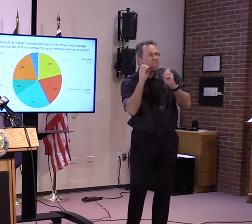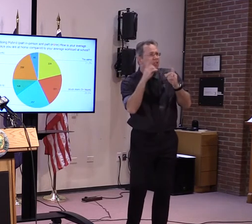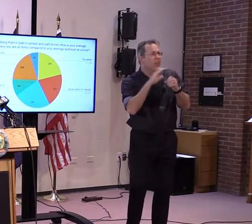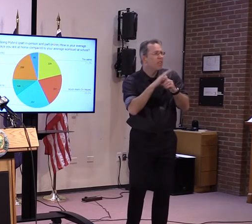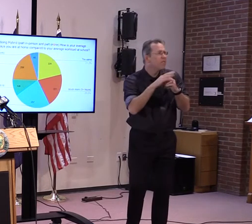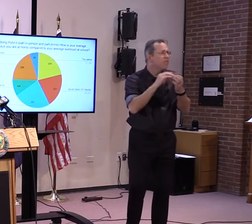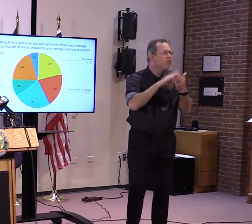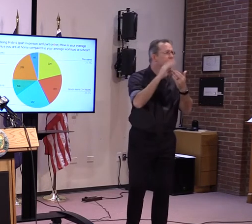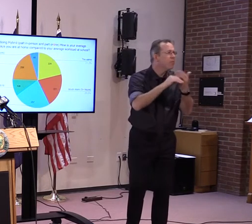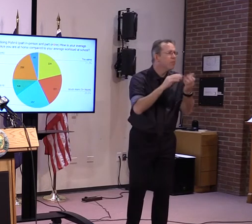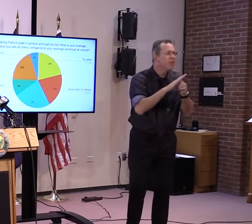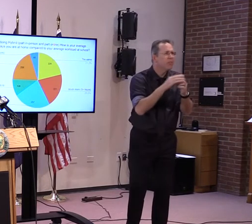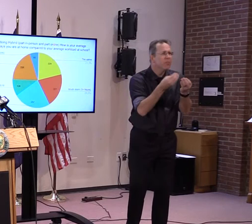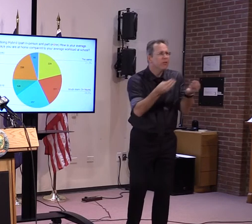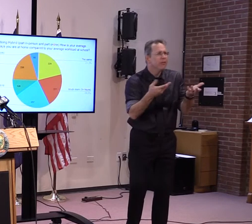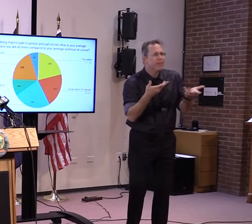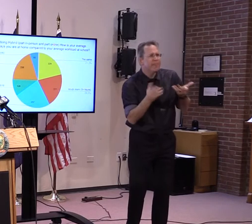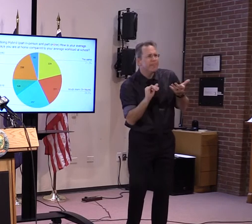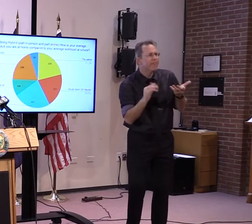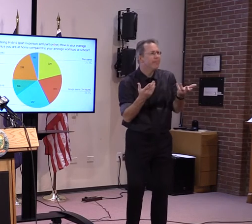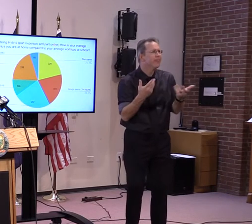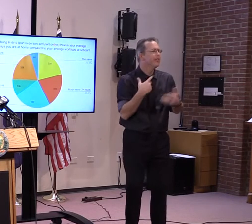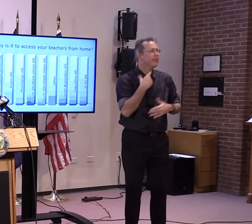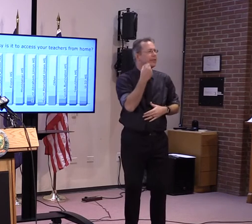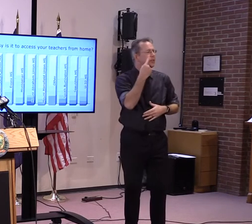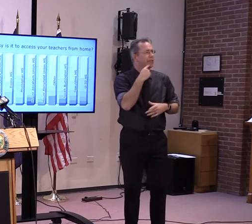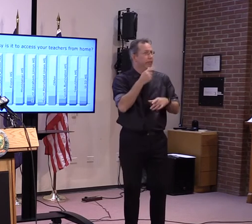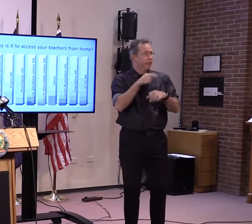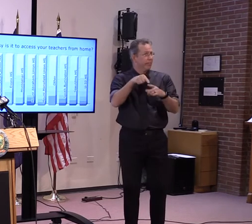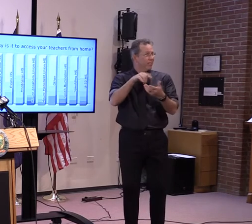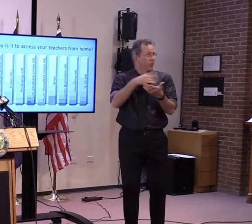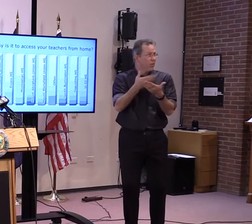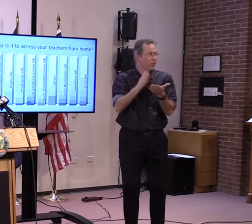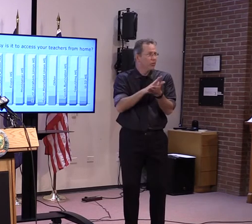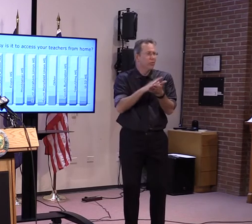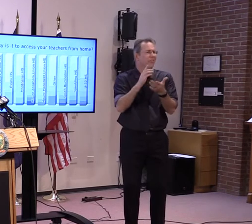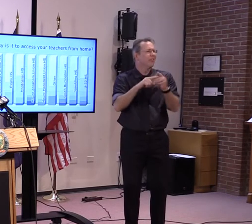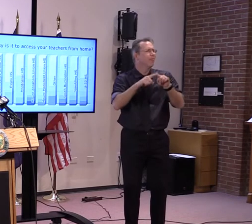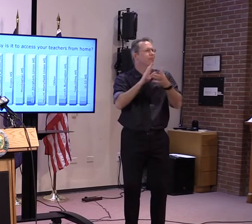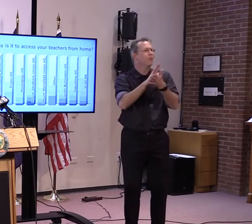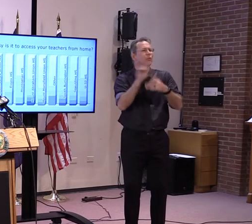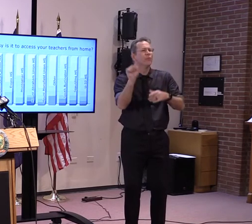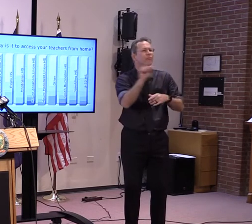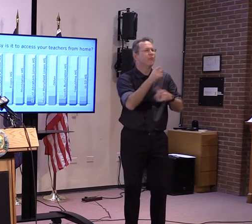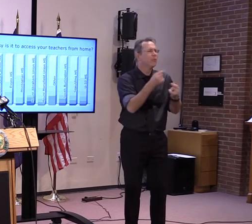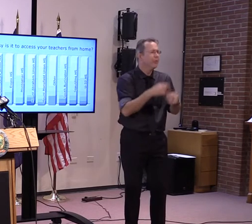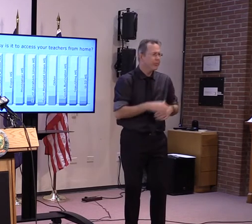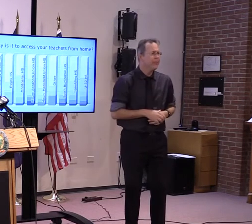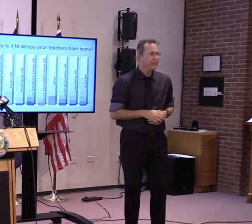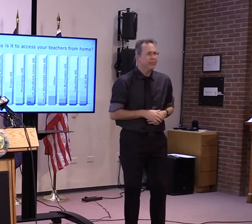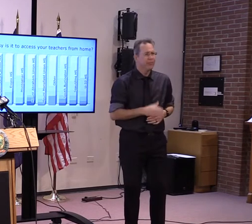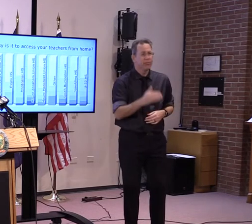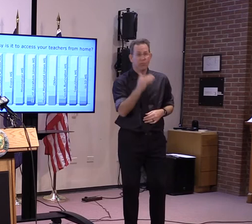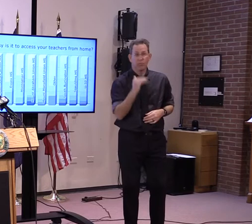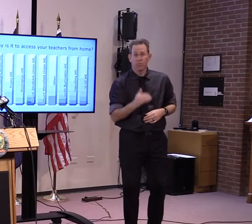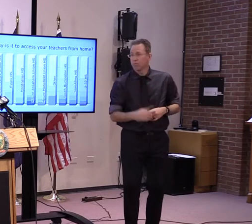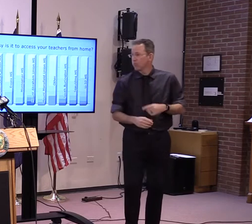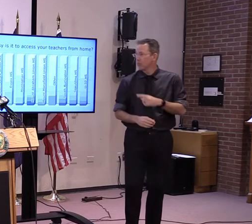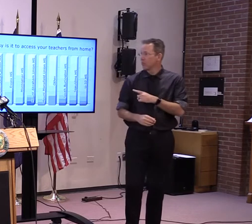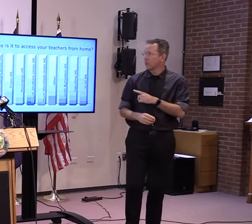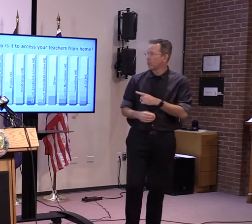that's important to stress. Next slide, please. So this slide can really hit